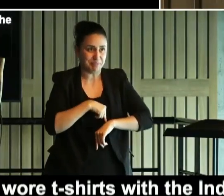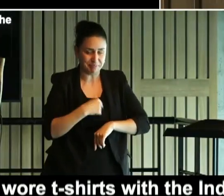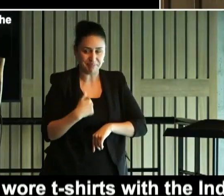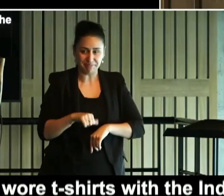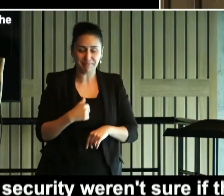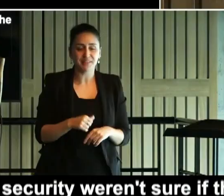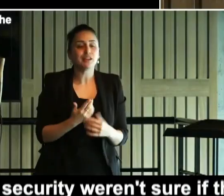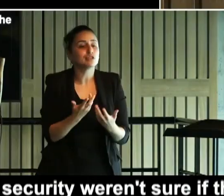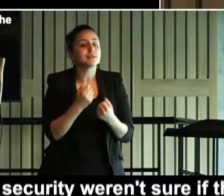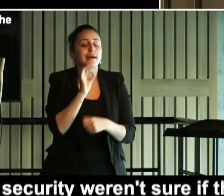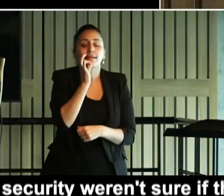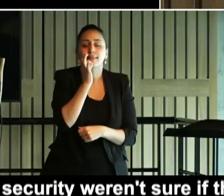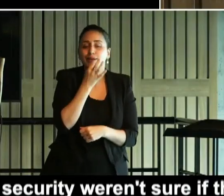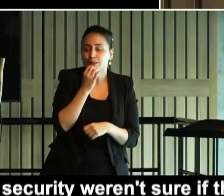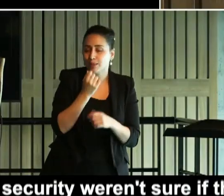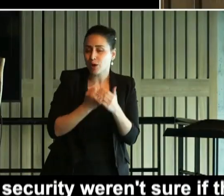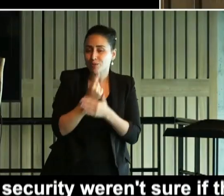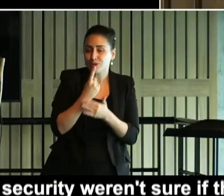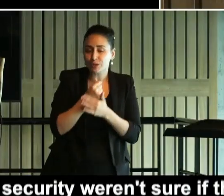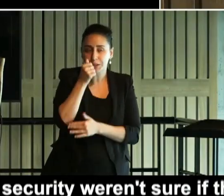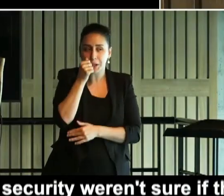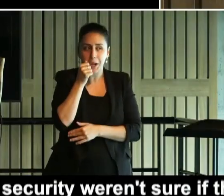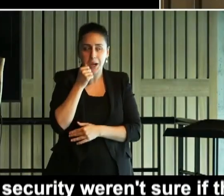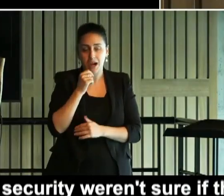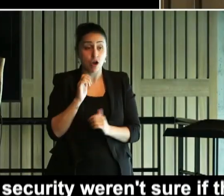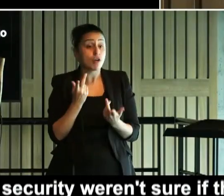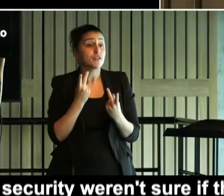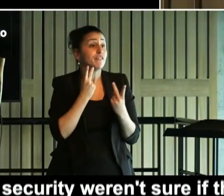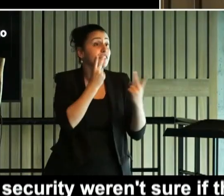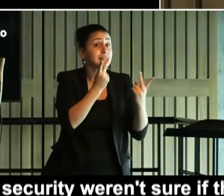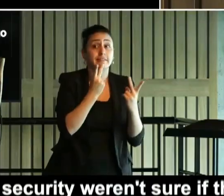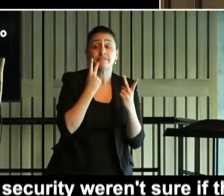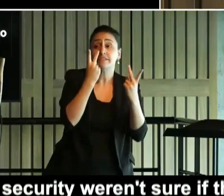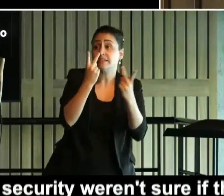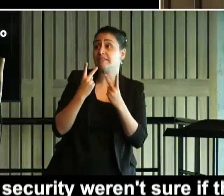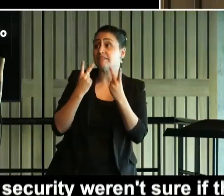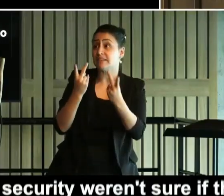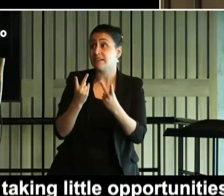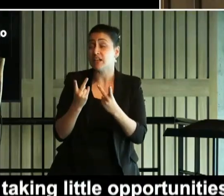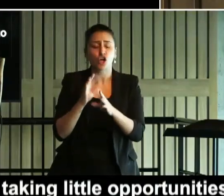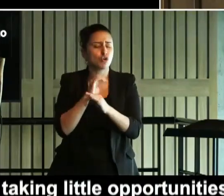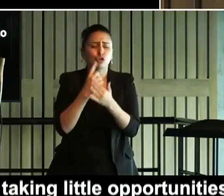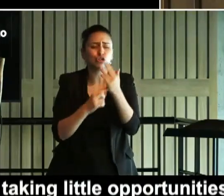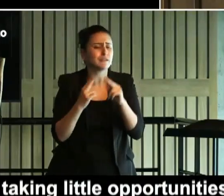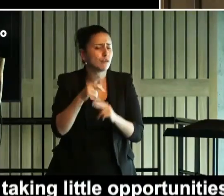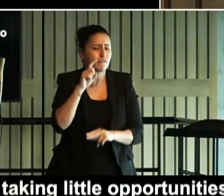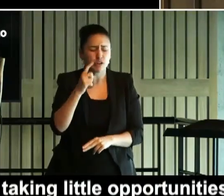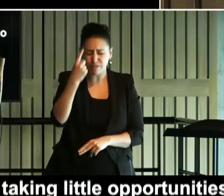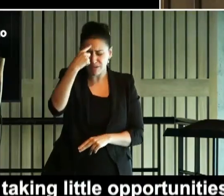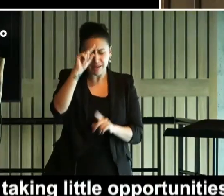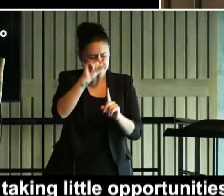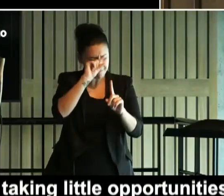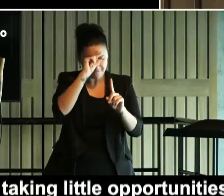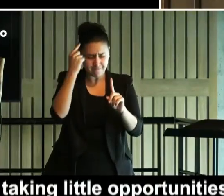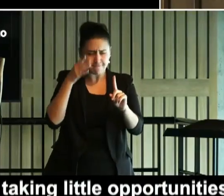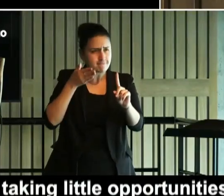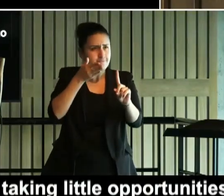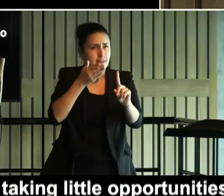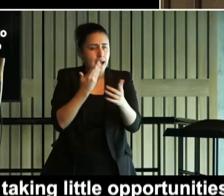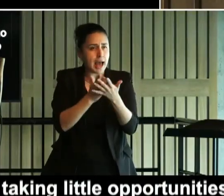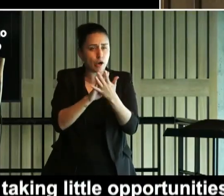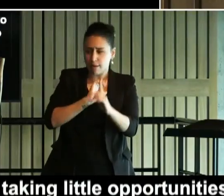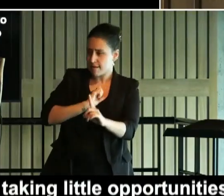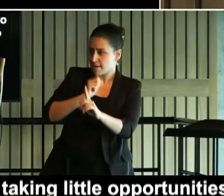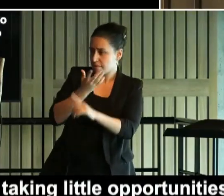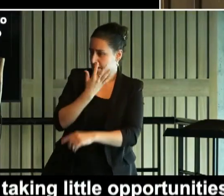you get a chance to go over there, see what you can do, but don't go just for the sake of it. You've got to think, how will this impact back home? What can I